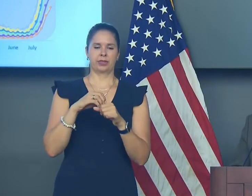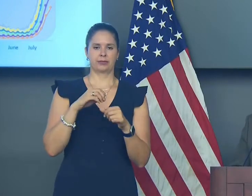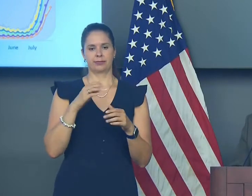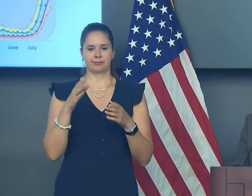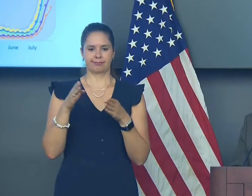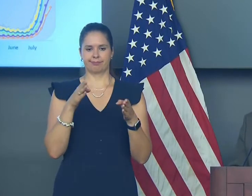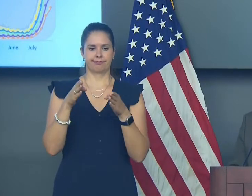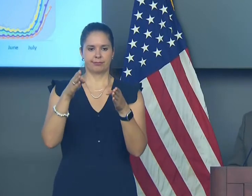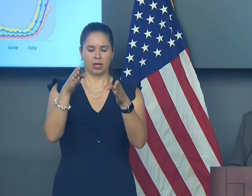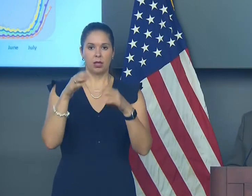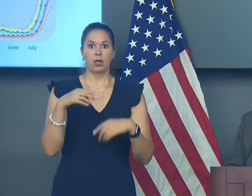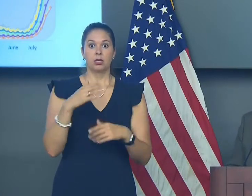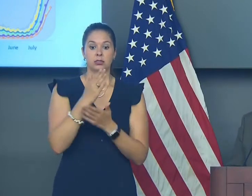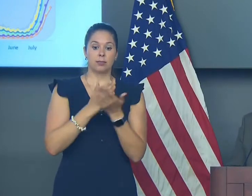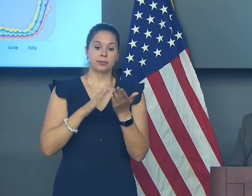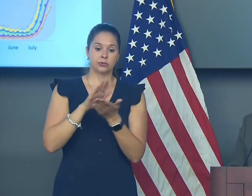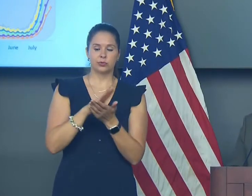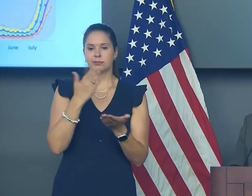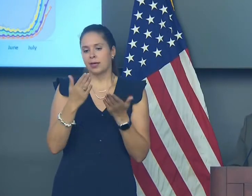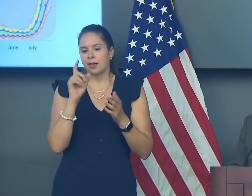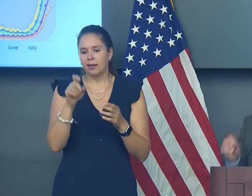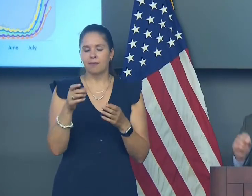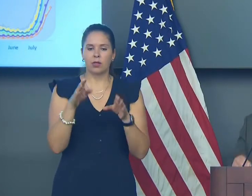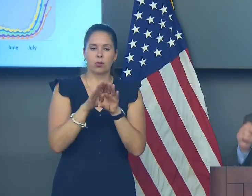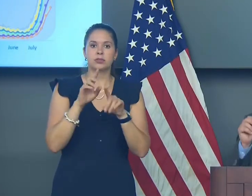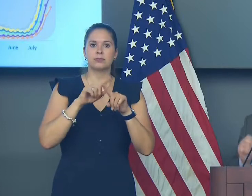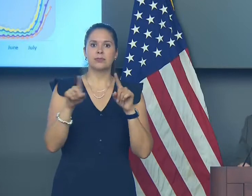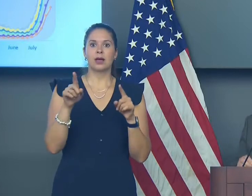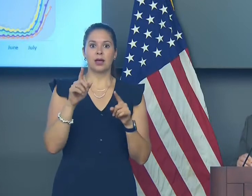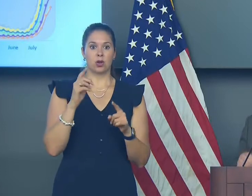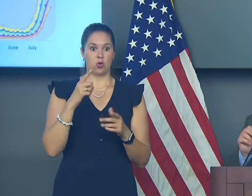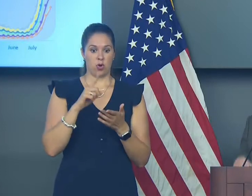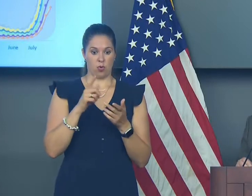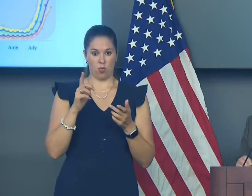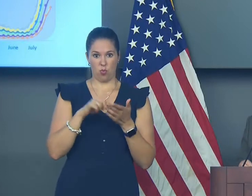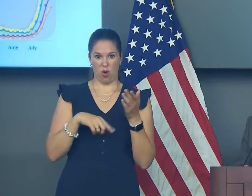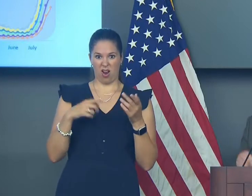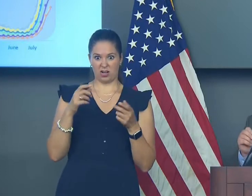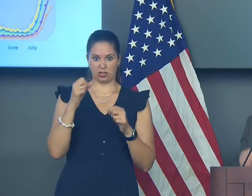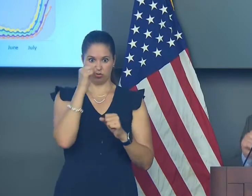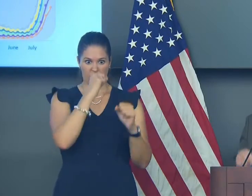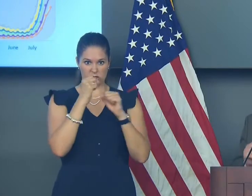some schools that may have to close. But the mitigation strategies that we